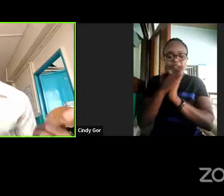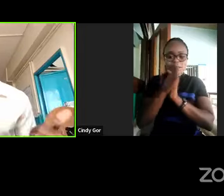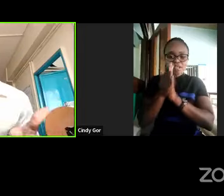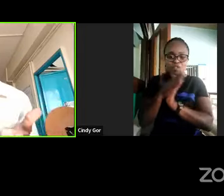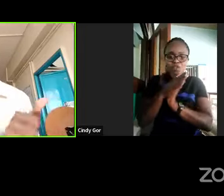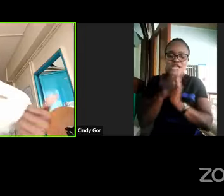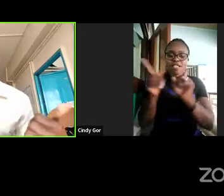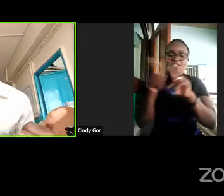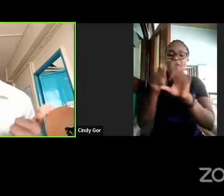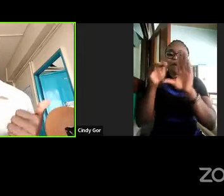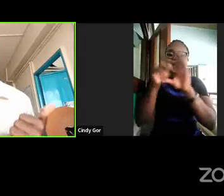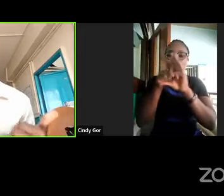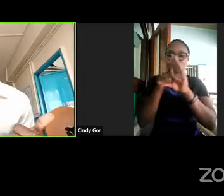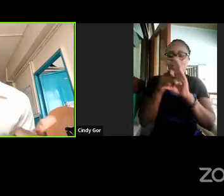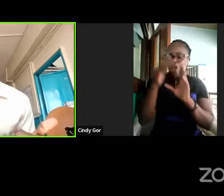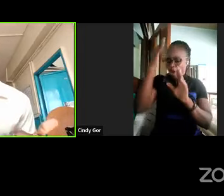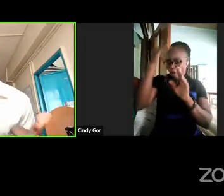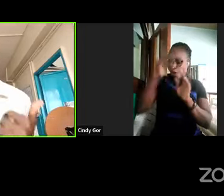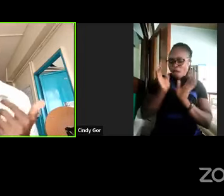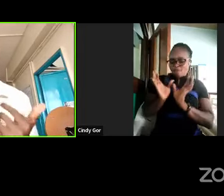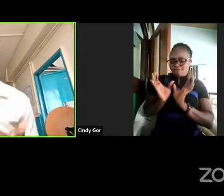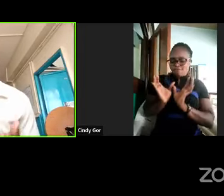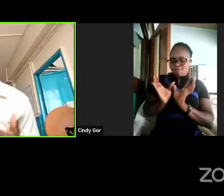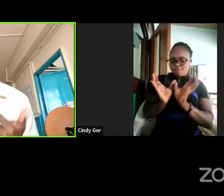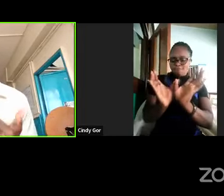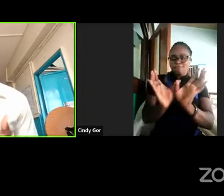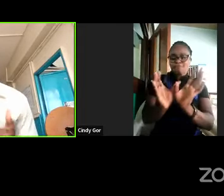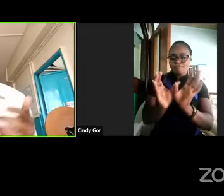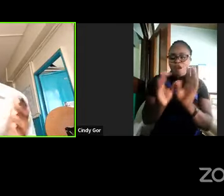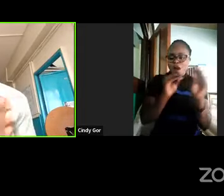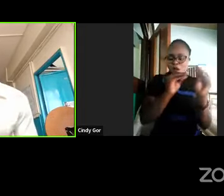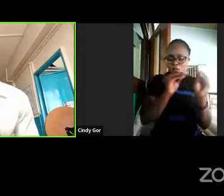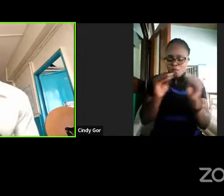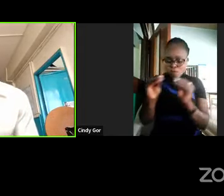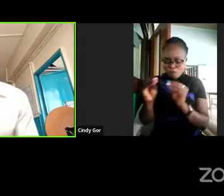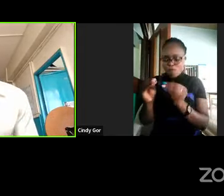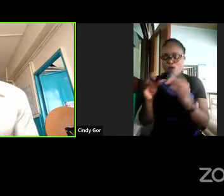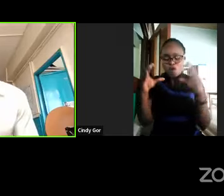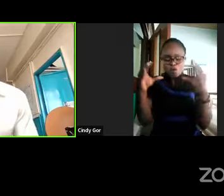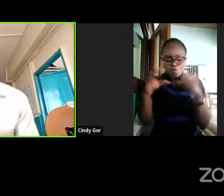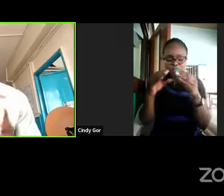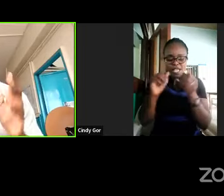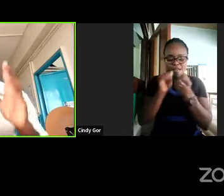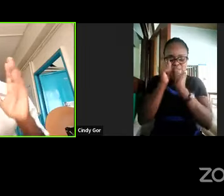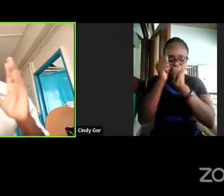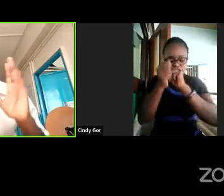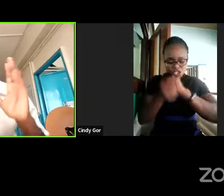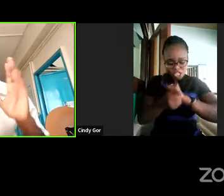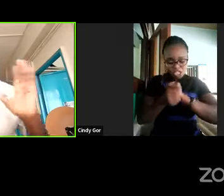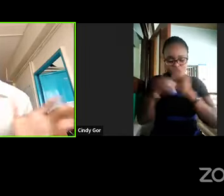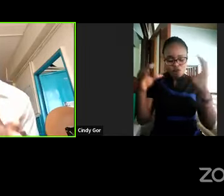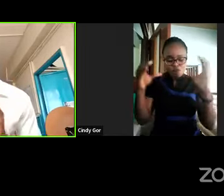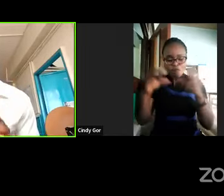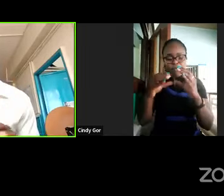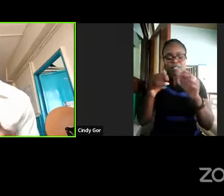will be able to change the attitudes of the community. And finally, the aspect of collaborative advocacy, where we're having all partners come